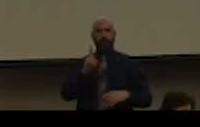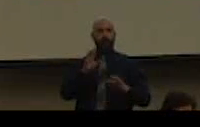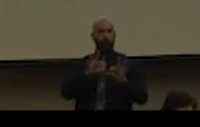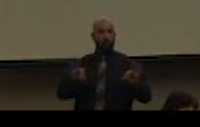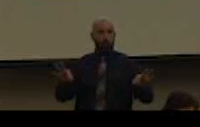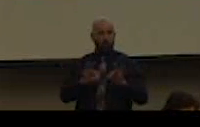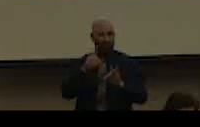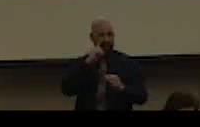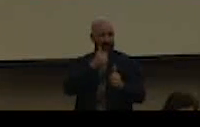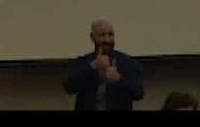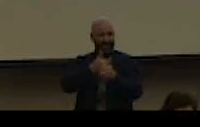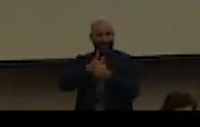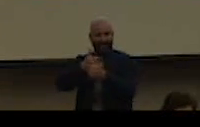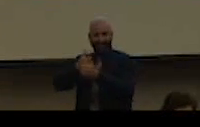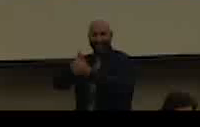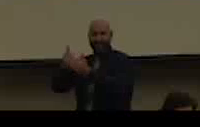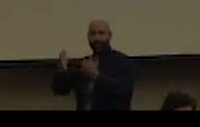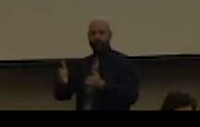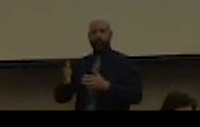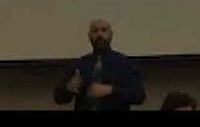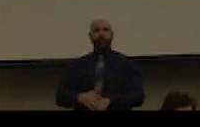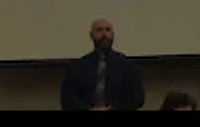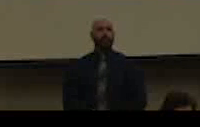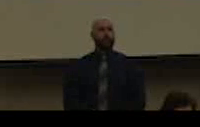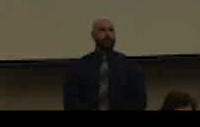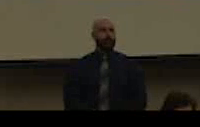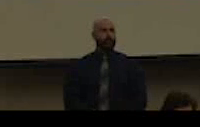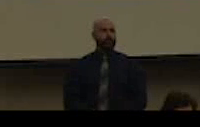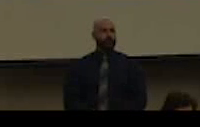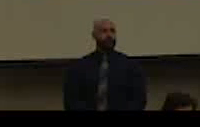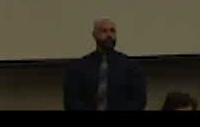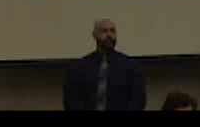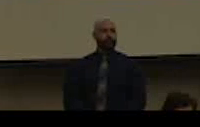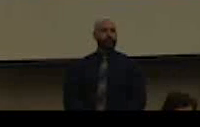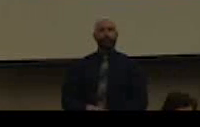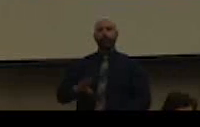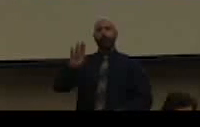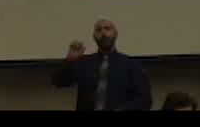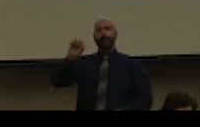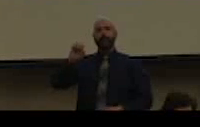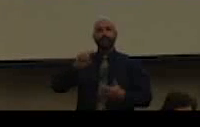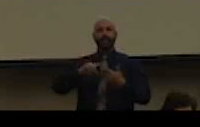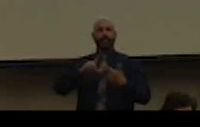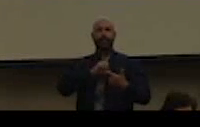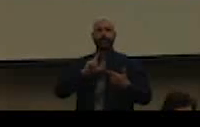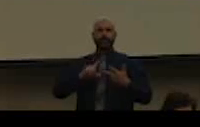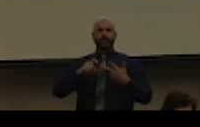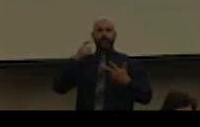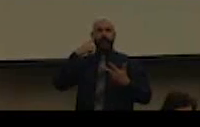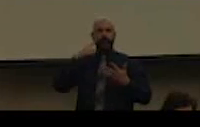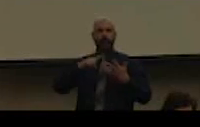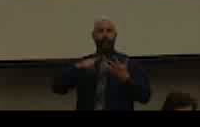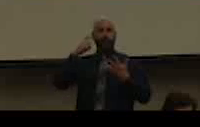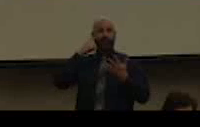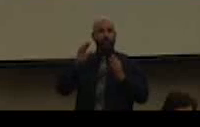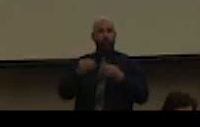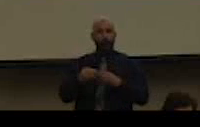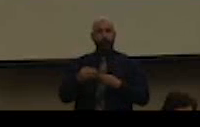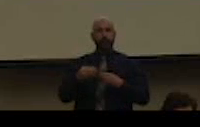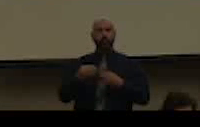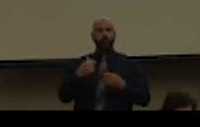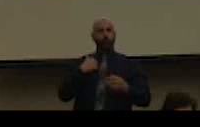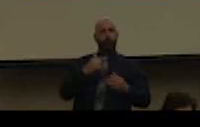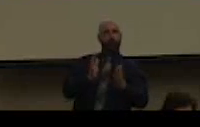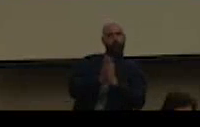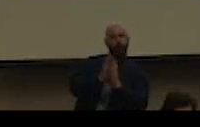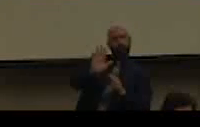the opportunity that a candidate for BSEE, for the legislature, for the governor, for the governor's office, that we ask them, what